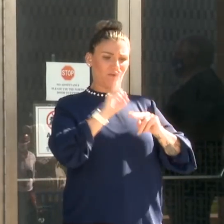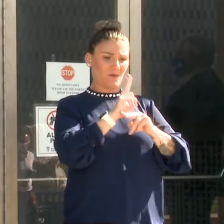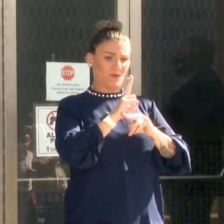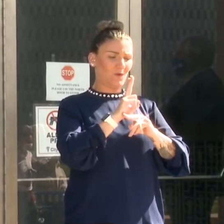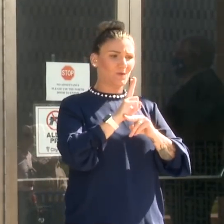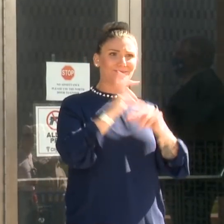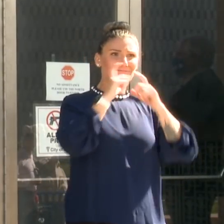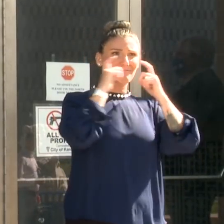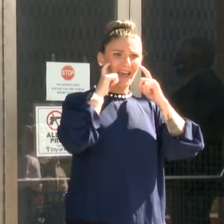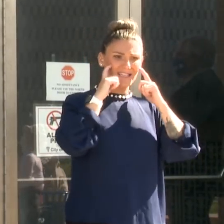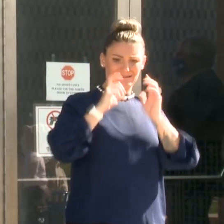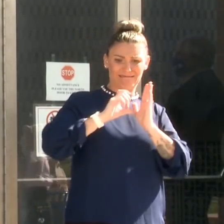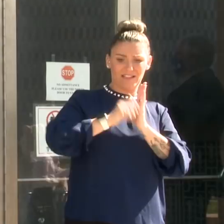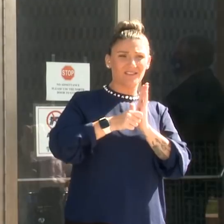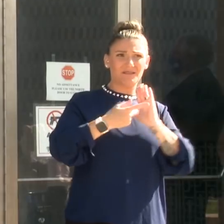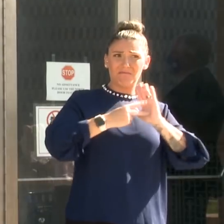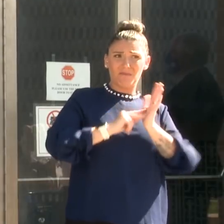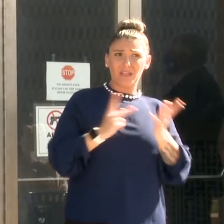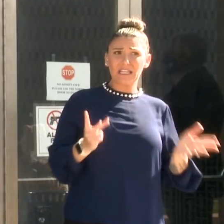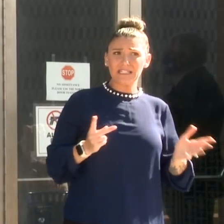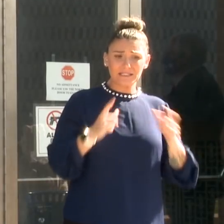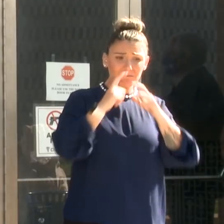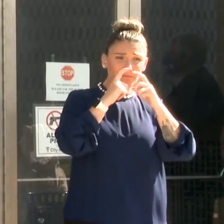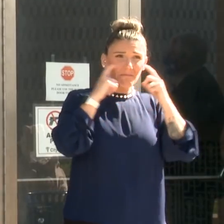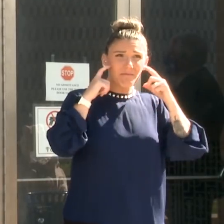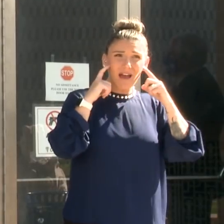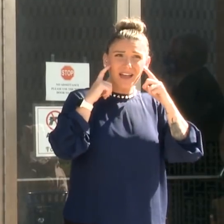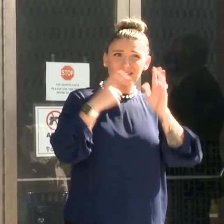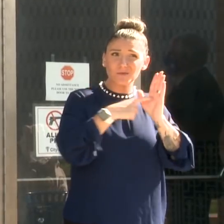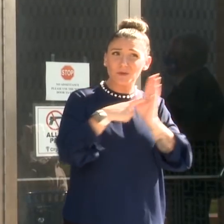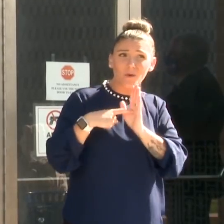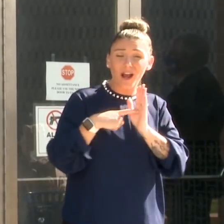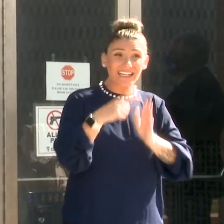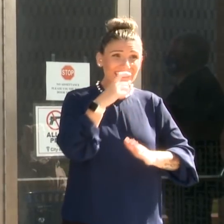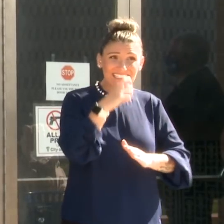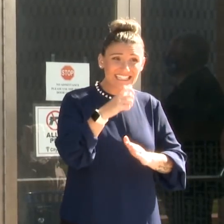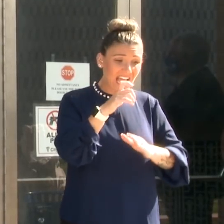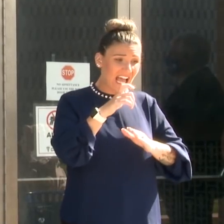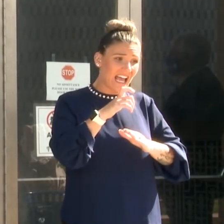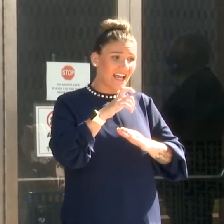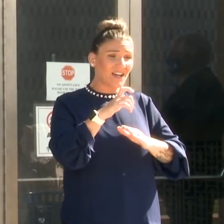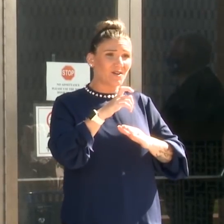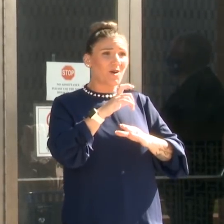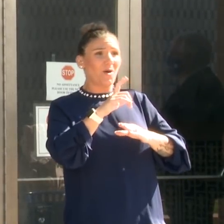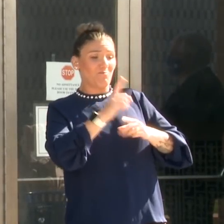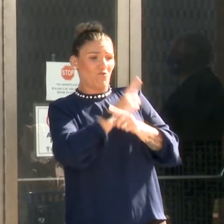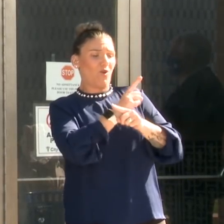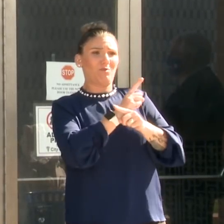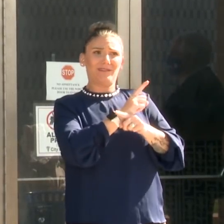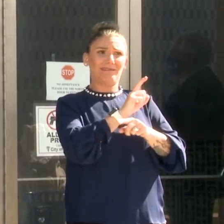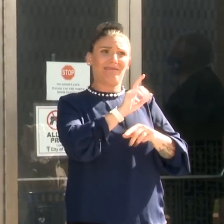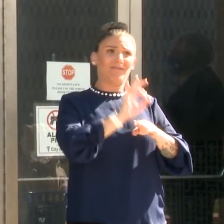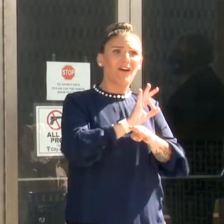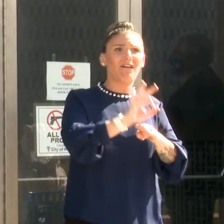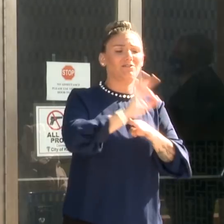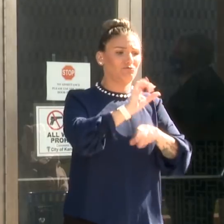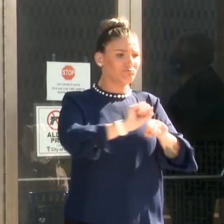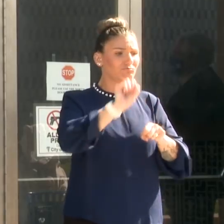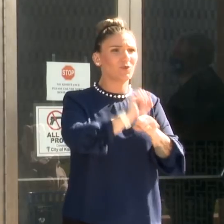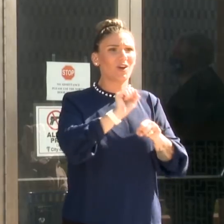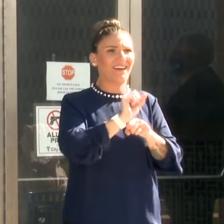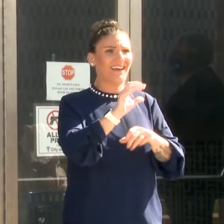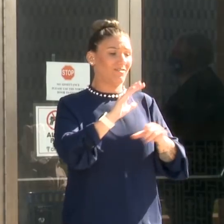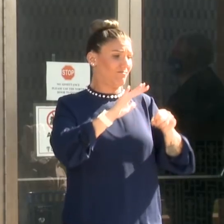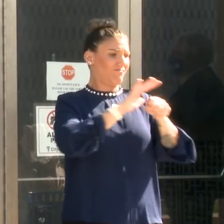implication behind that is that a mask requirement is not functioning as you hope, and that the control